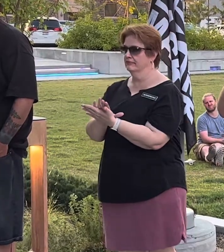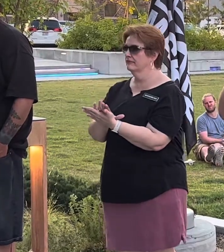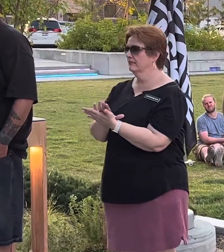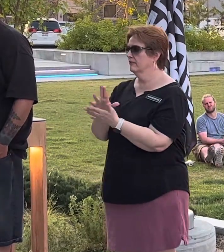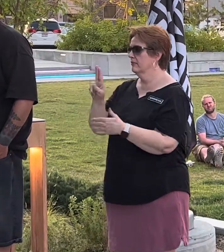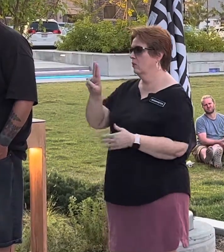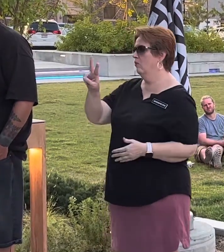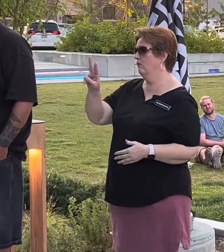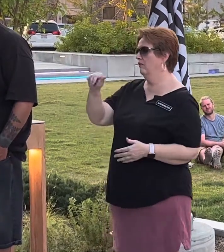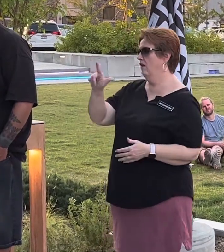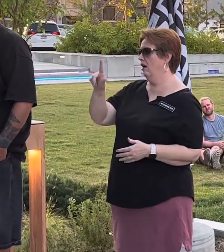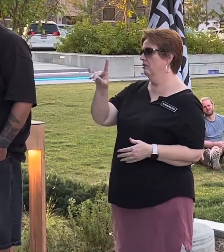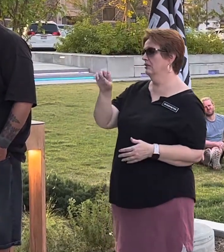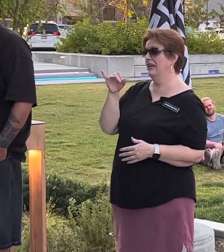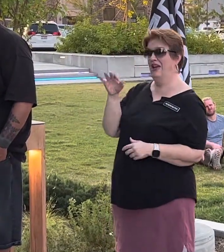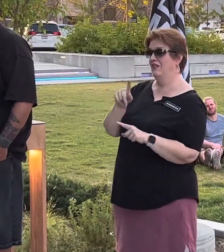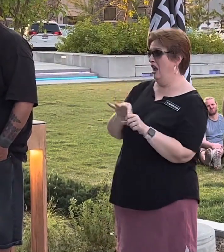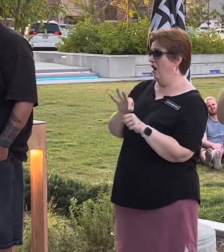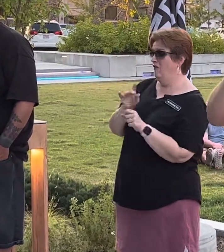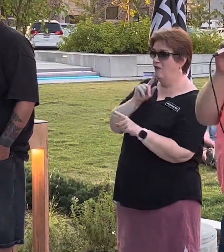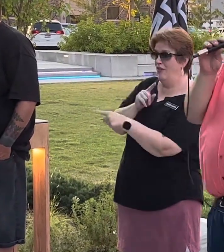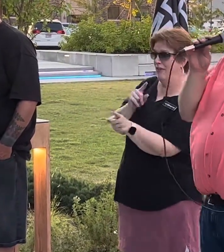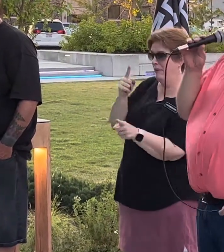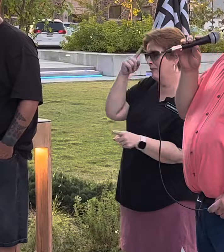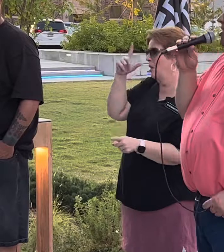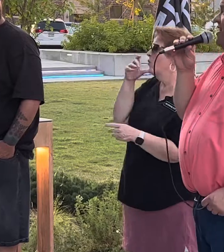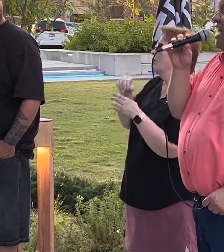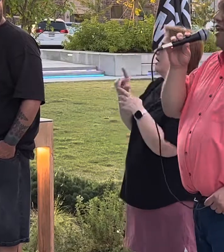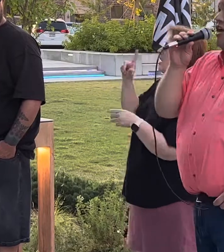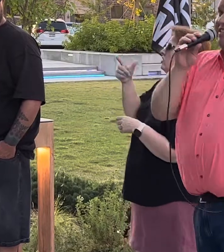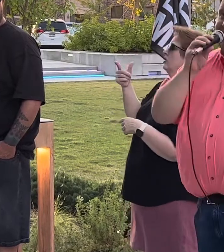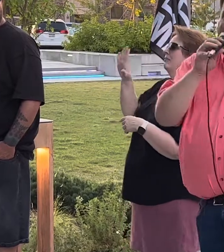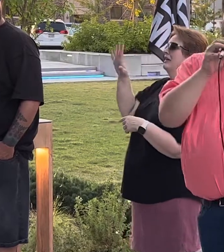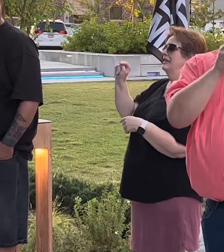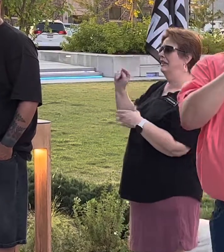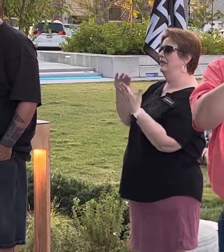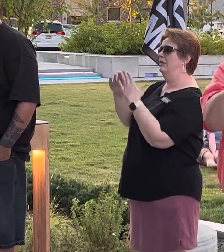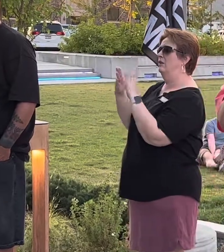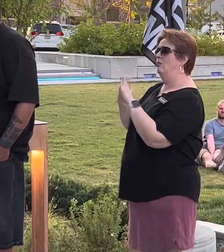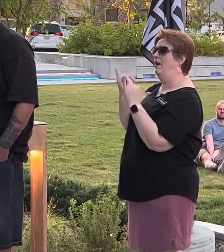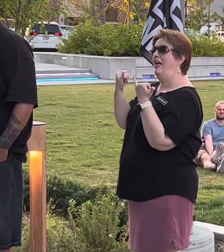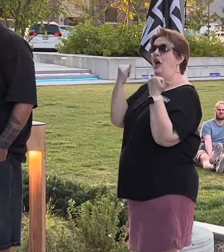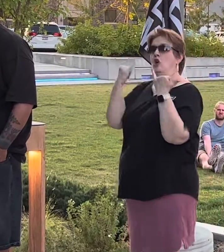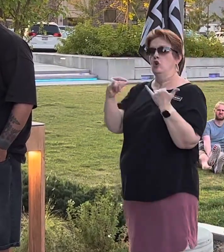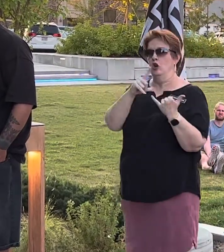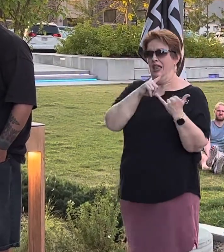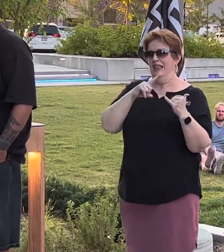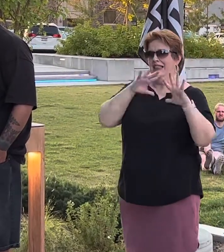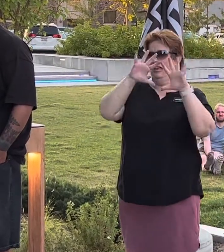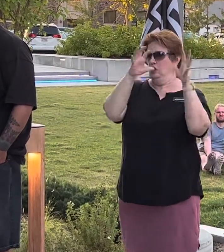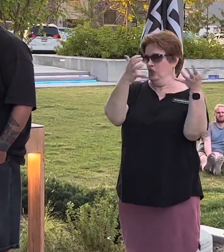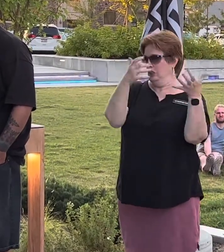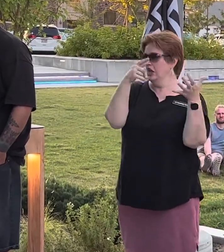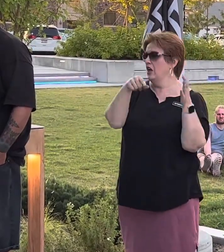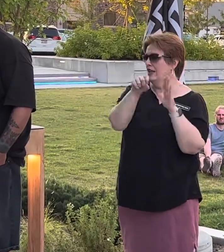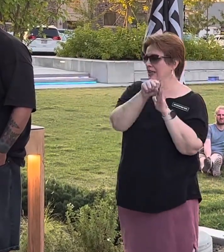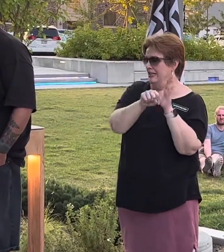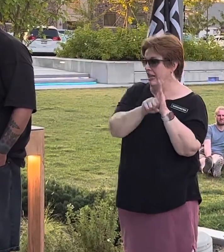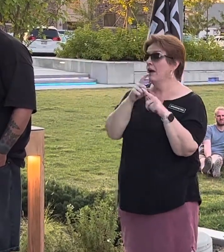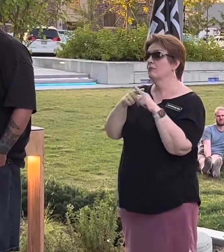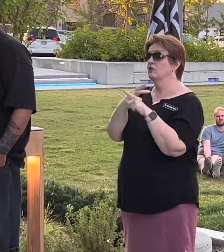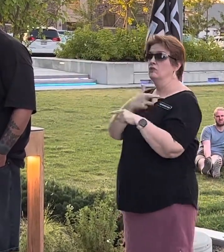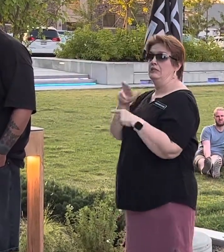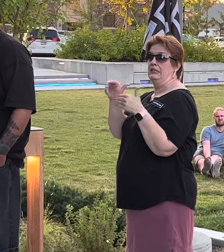If you can't vote for them, think about the people in the LGBT community that sitting legislators in this state, as well as religious